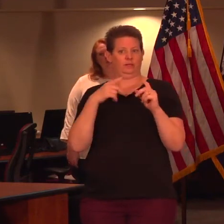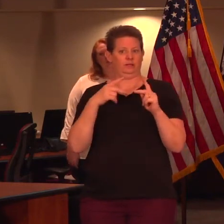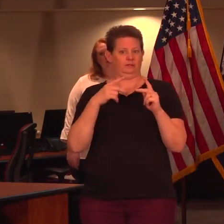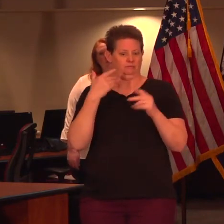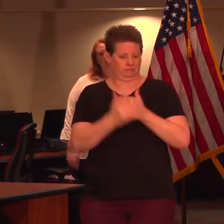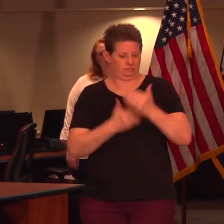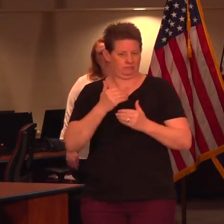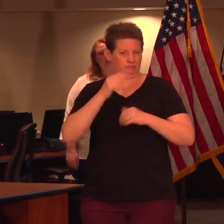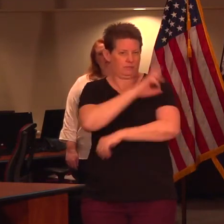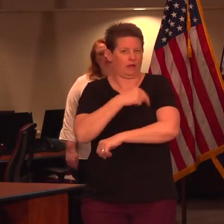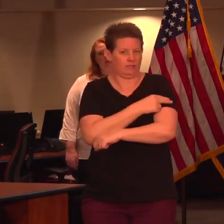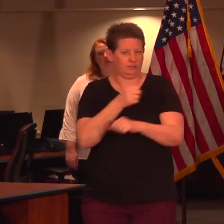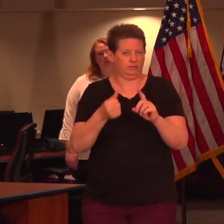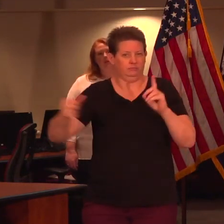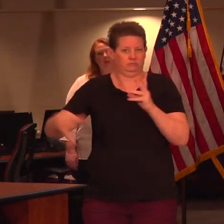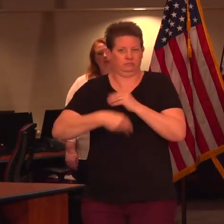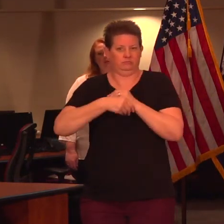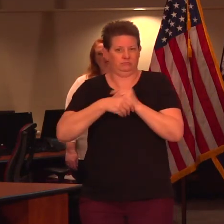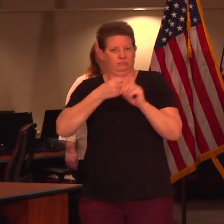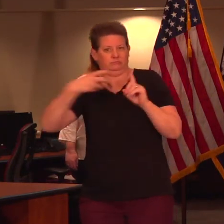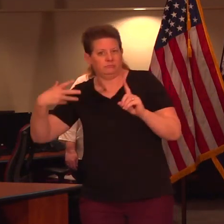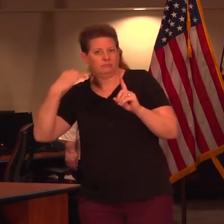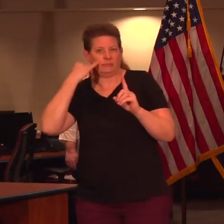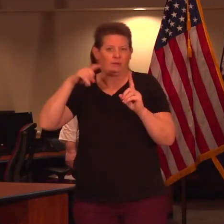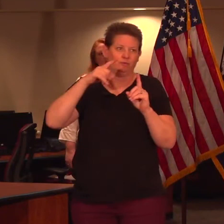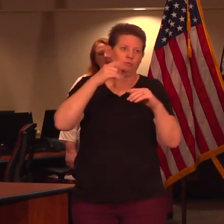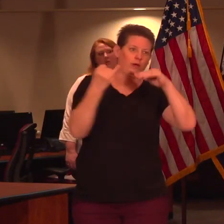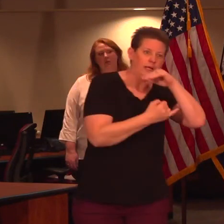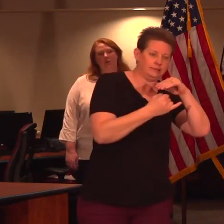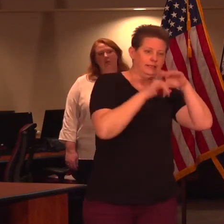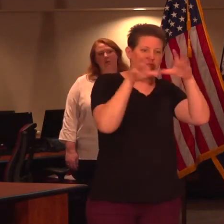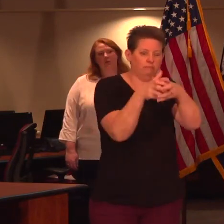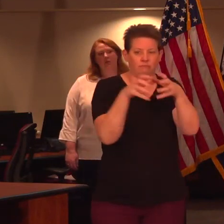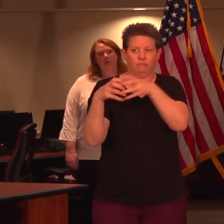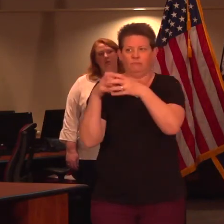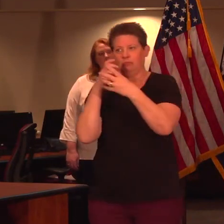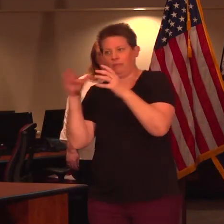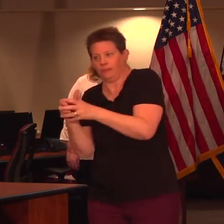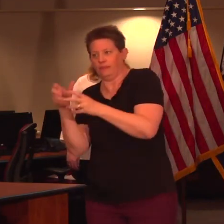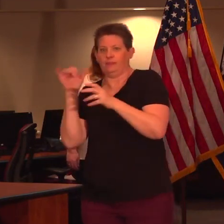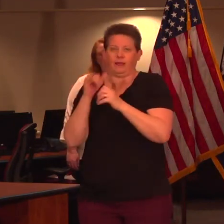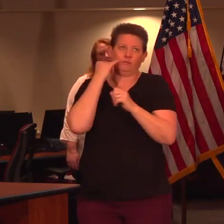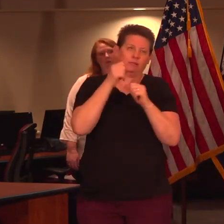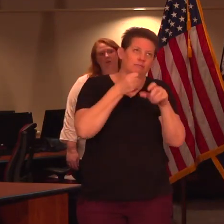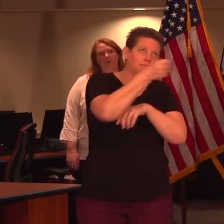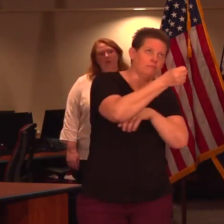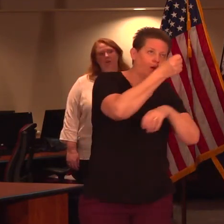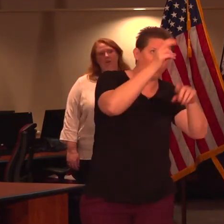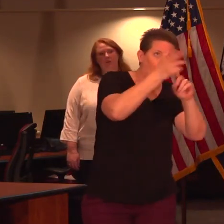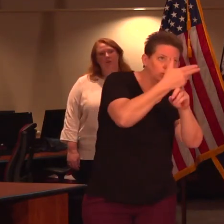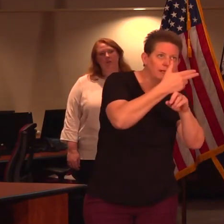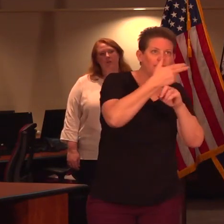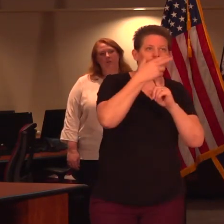augmentation plan in terms of some of the folks that have to be isolated and quarantined and put in hotels and in the what we